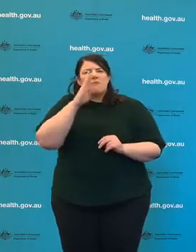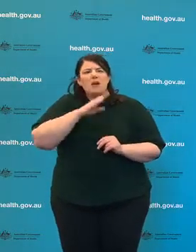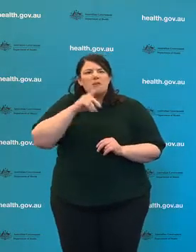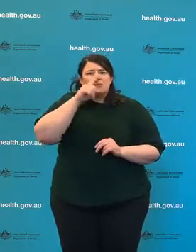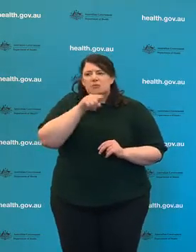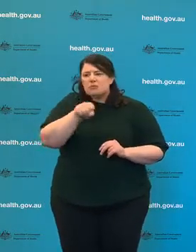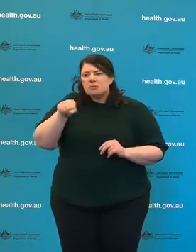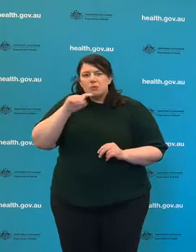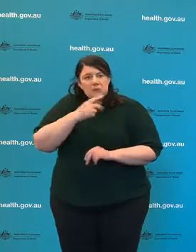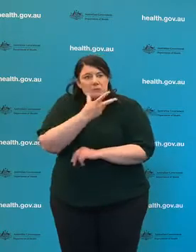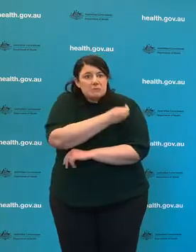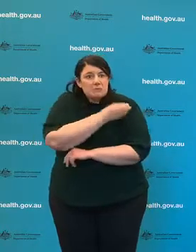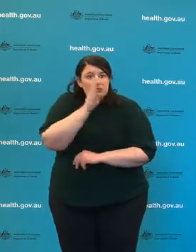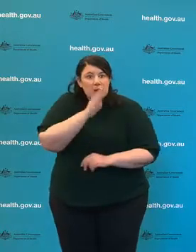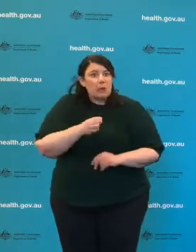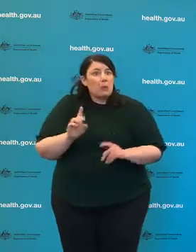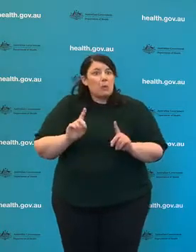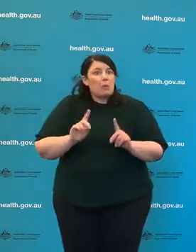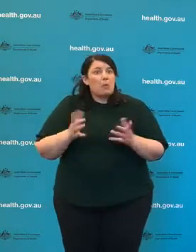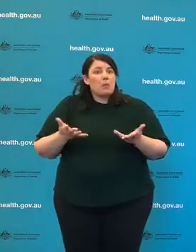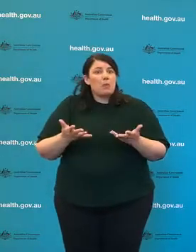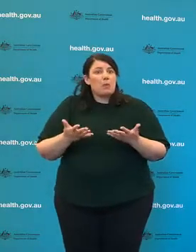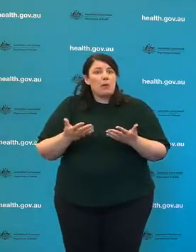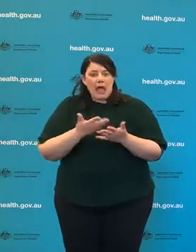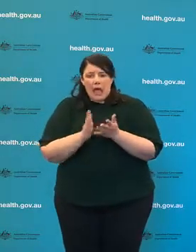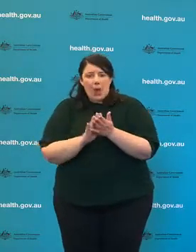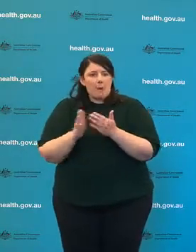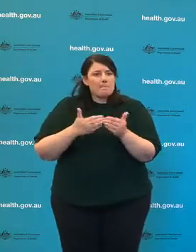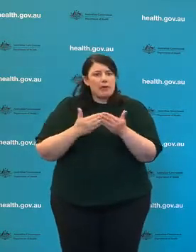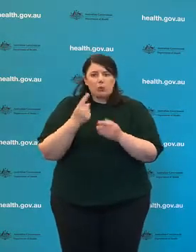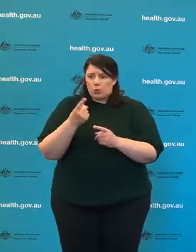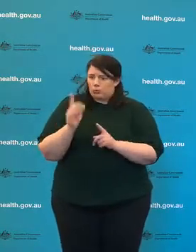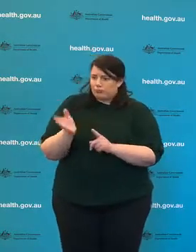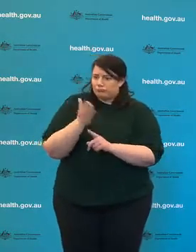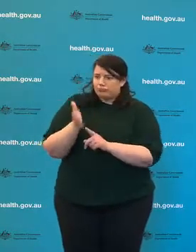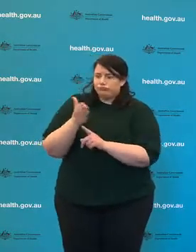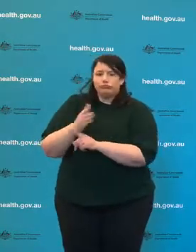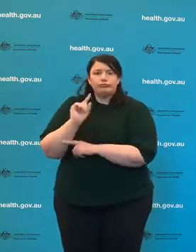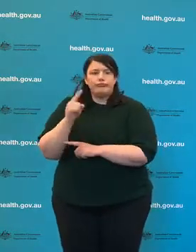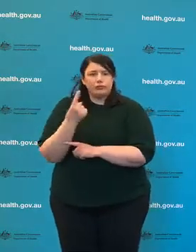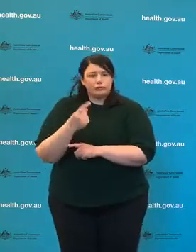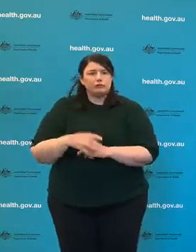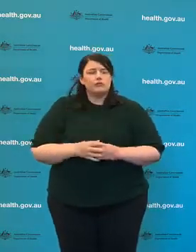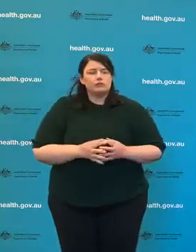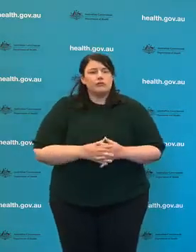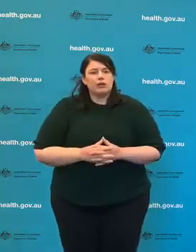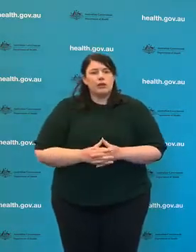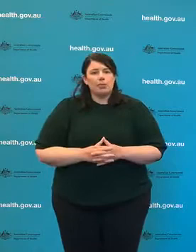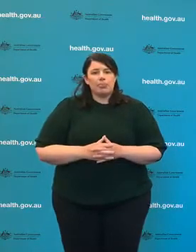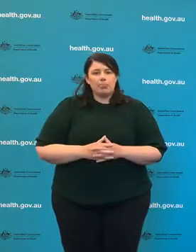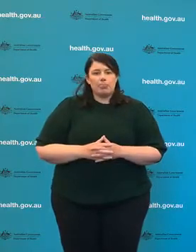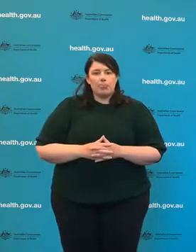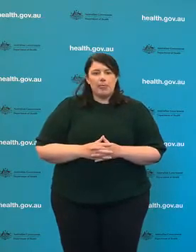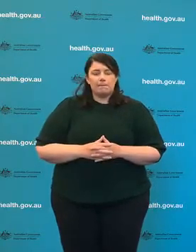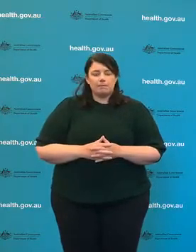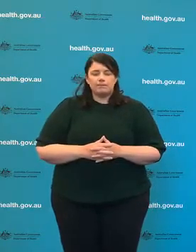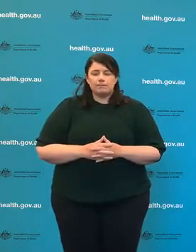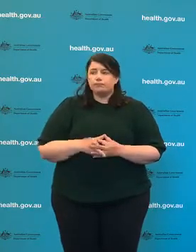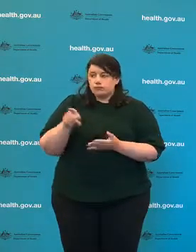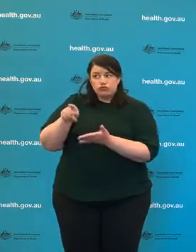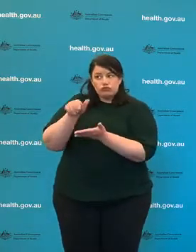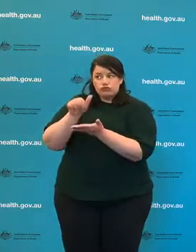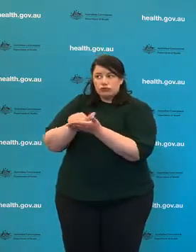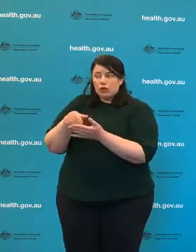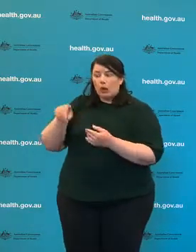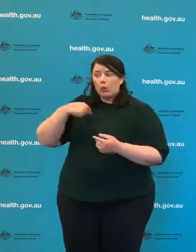rolled out over many months? Well, I think, as you say, there is a concept of